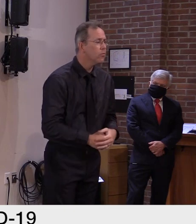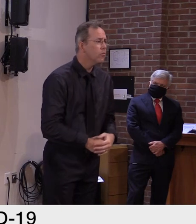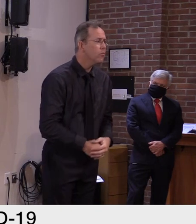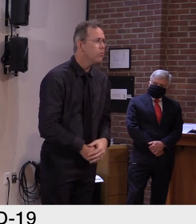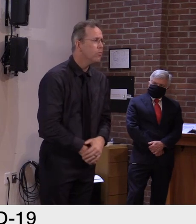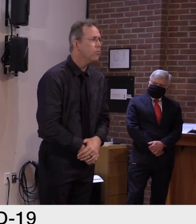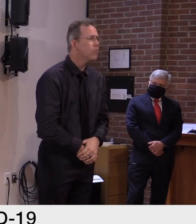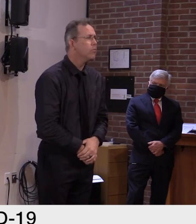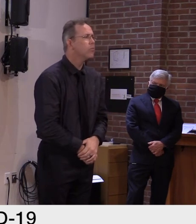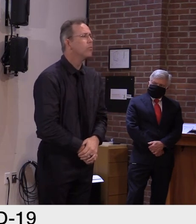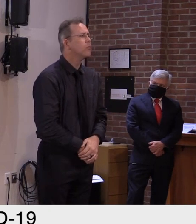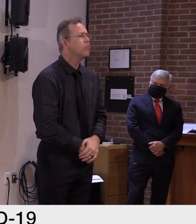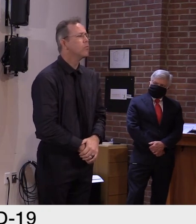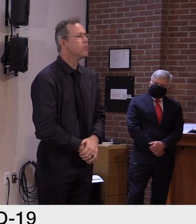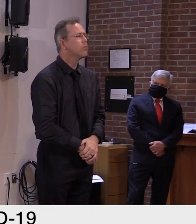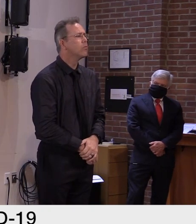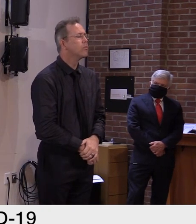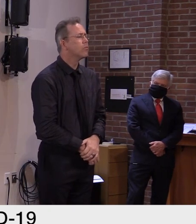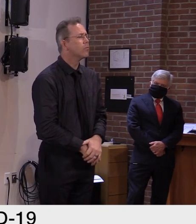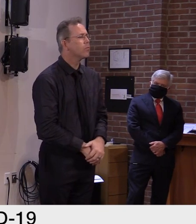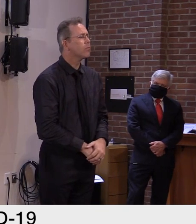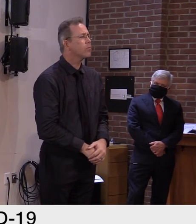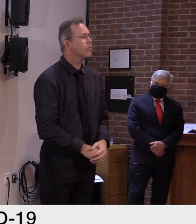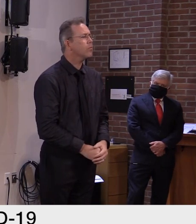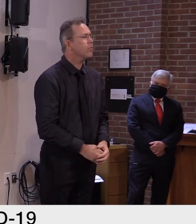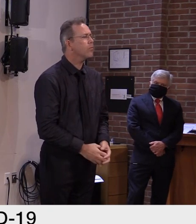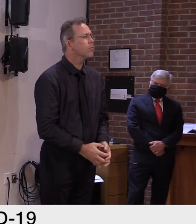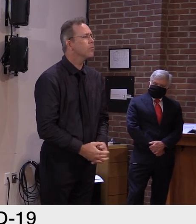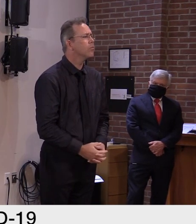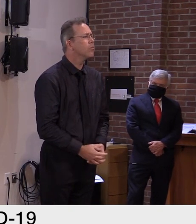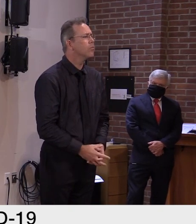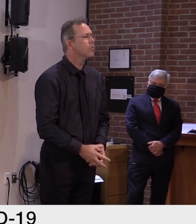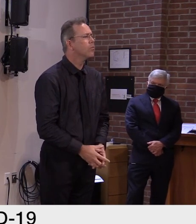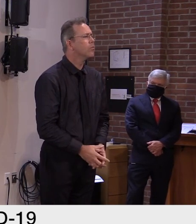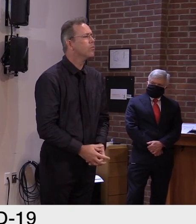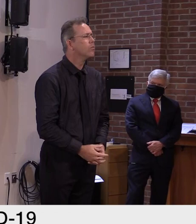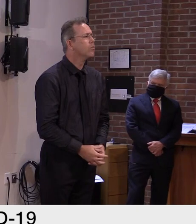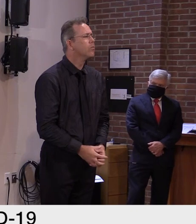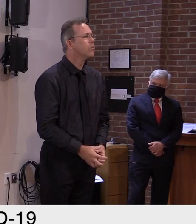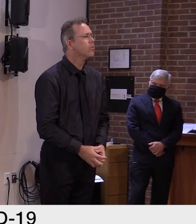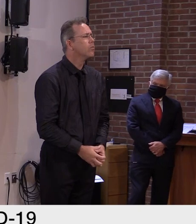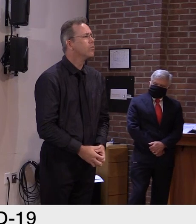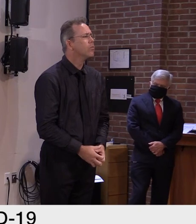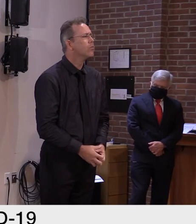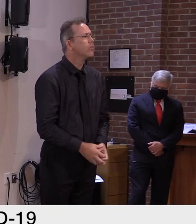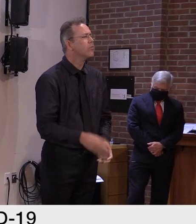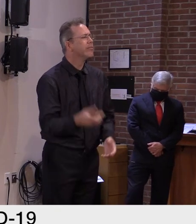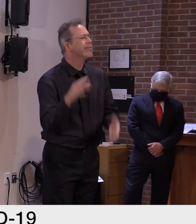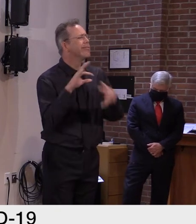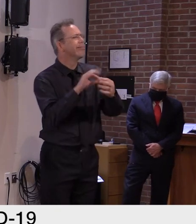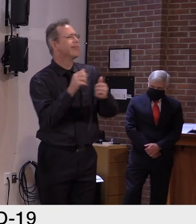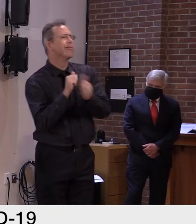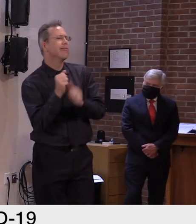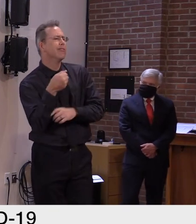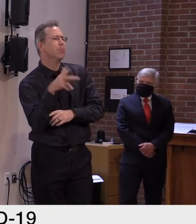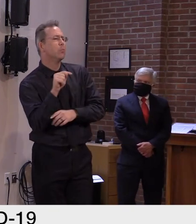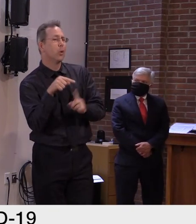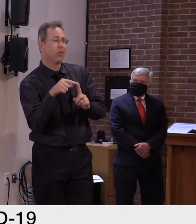that commercial bowling alleys need to shut down? And is this order an extension of your state of emergency